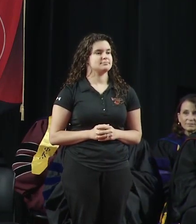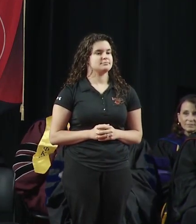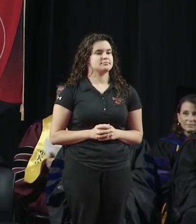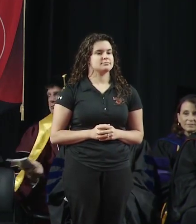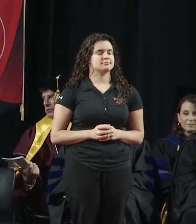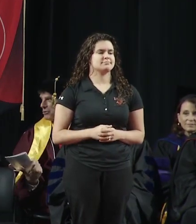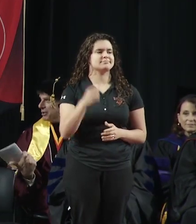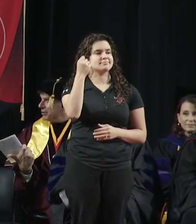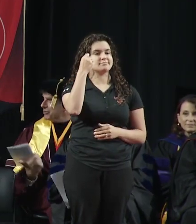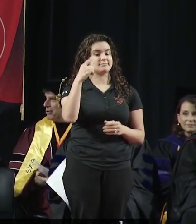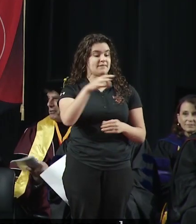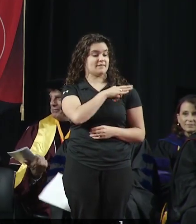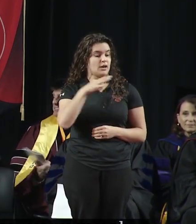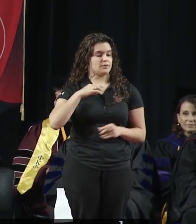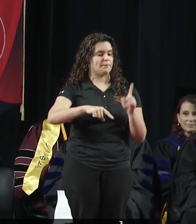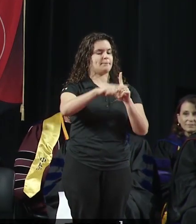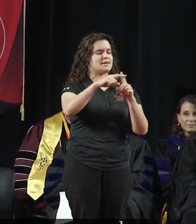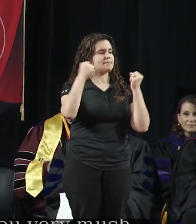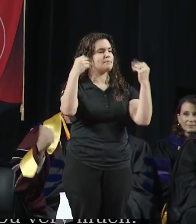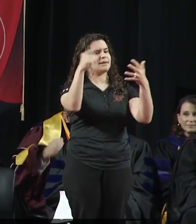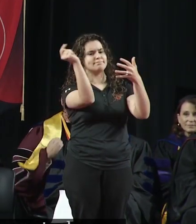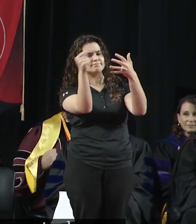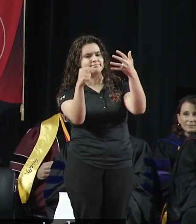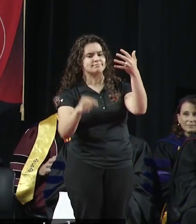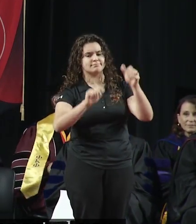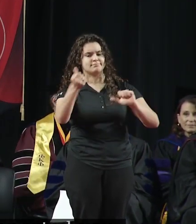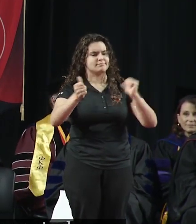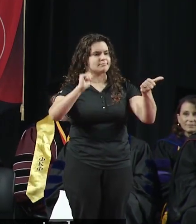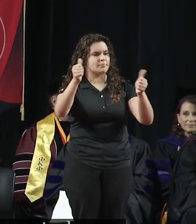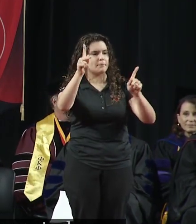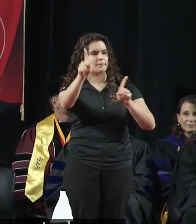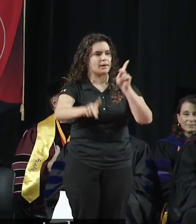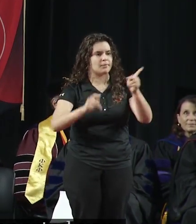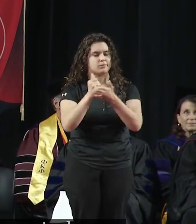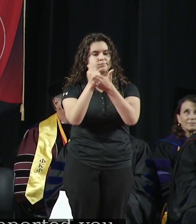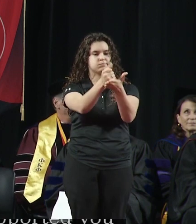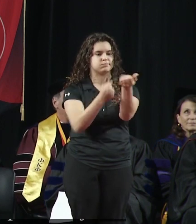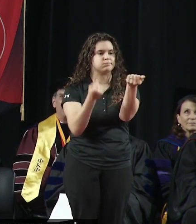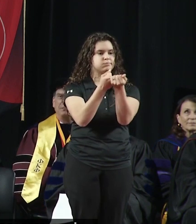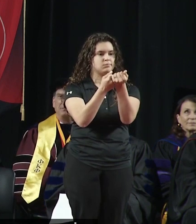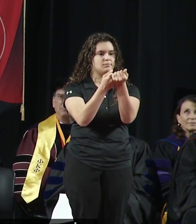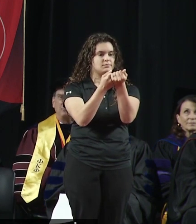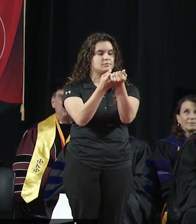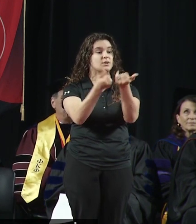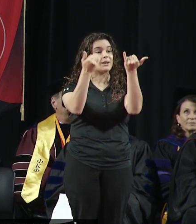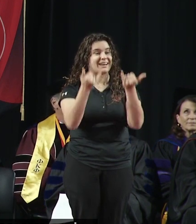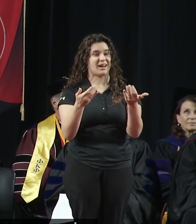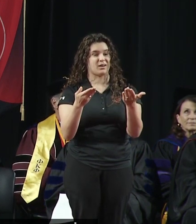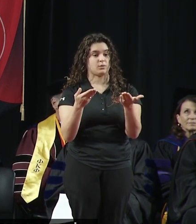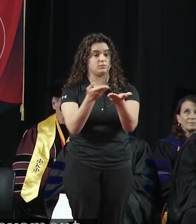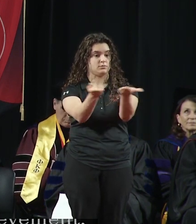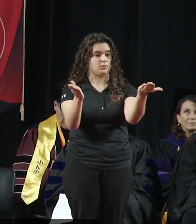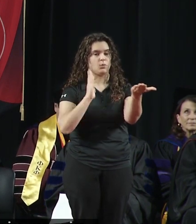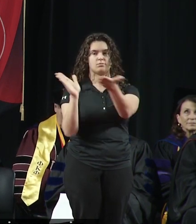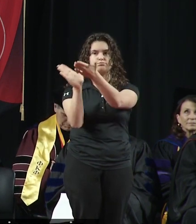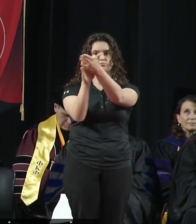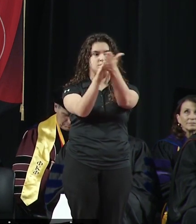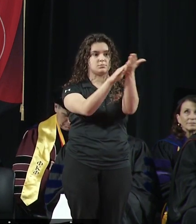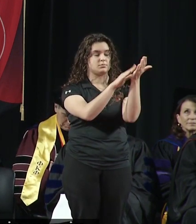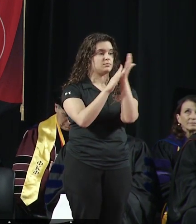Many others also supported you on your road to achievement. Candidates, please join me in expressing